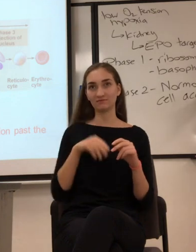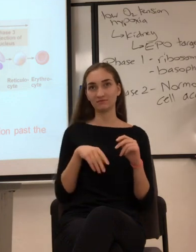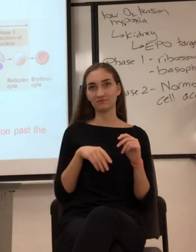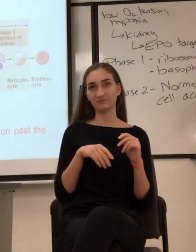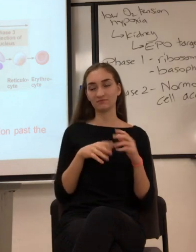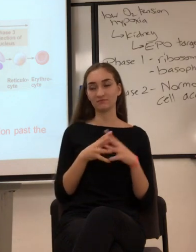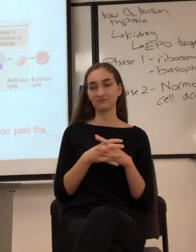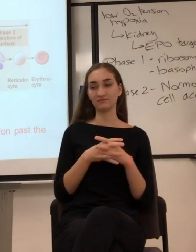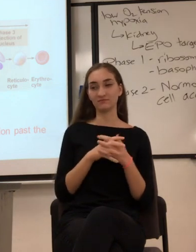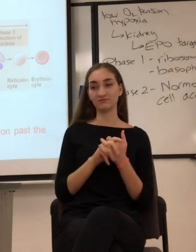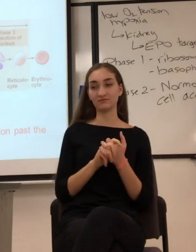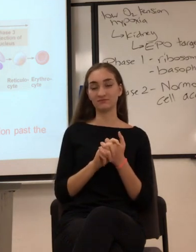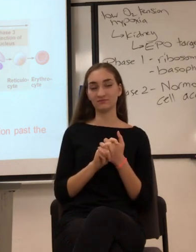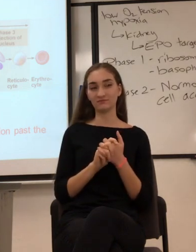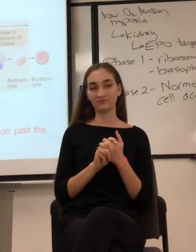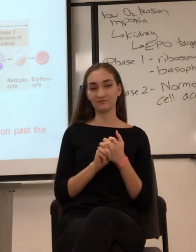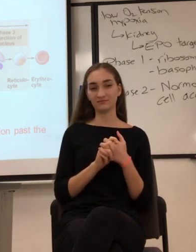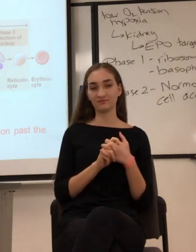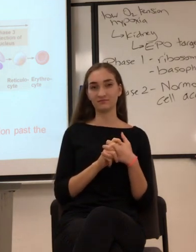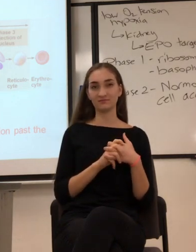accumulates